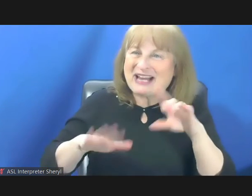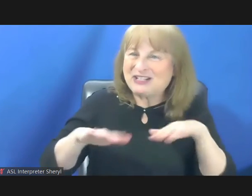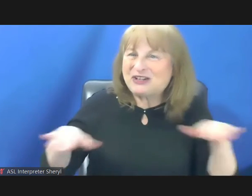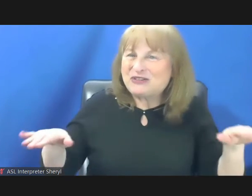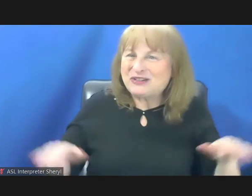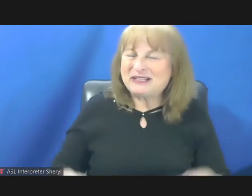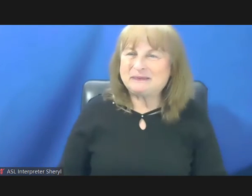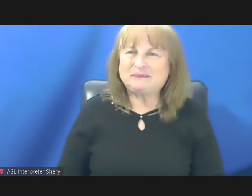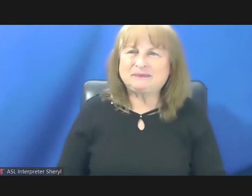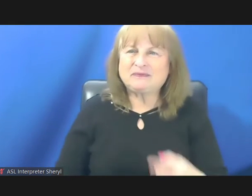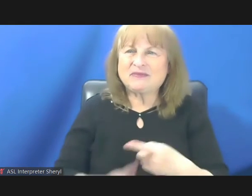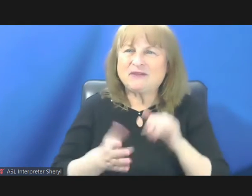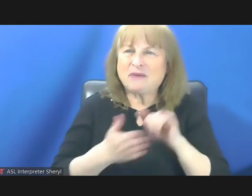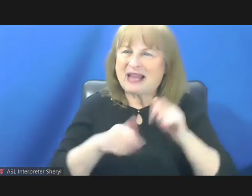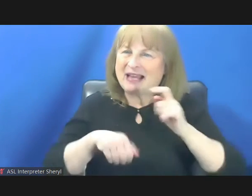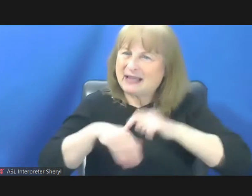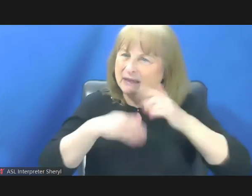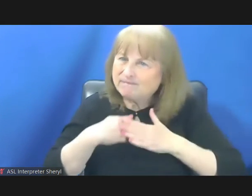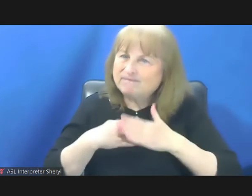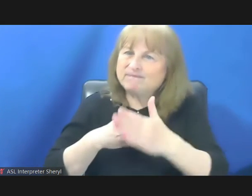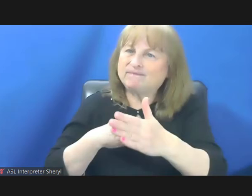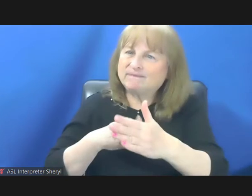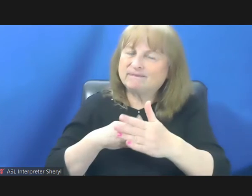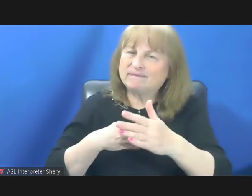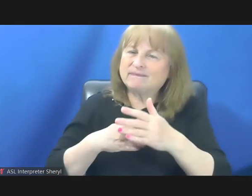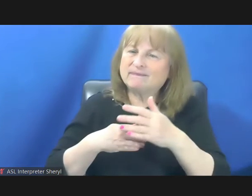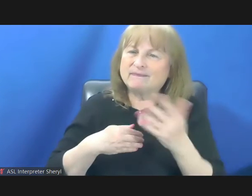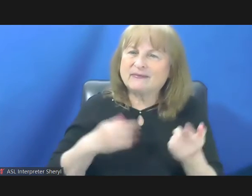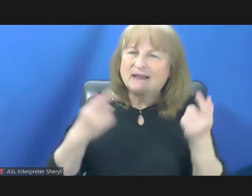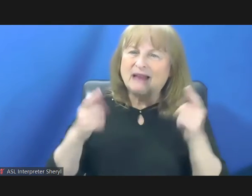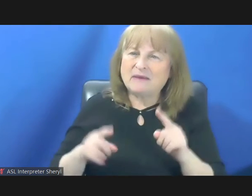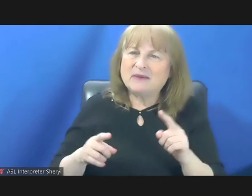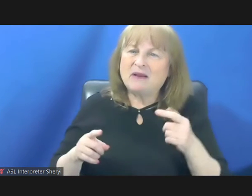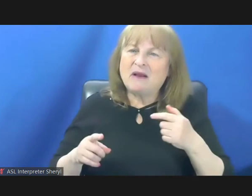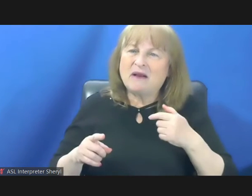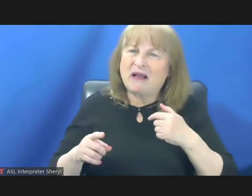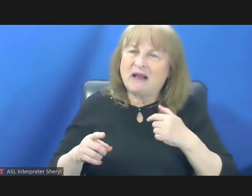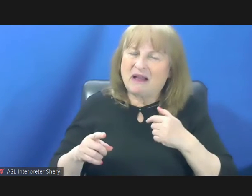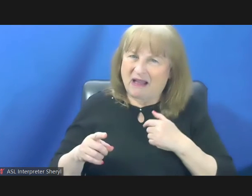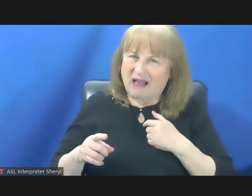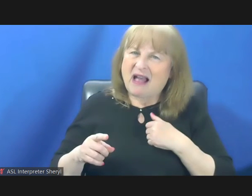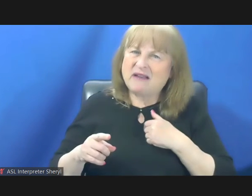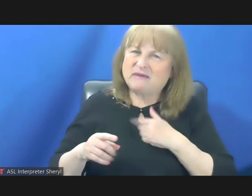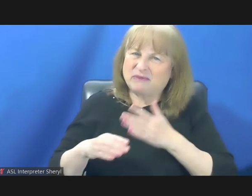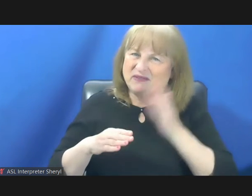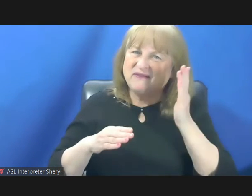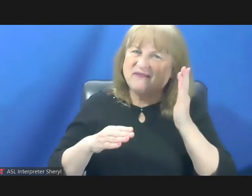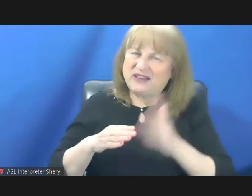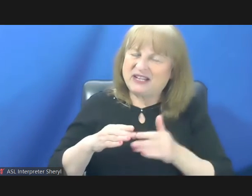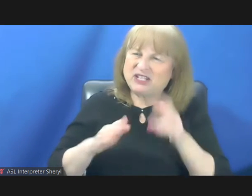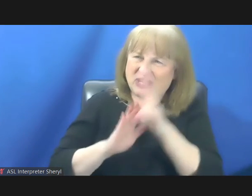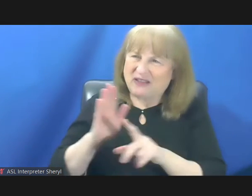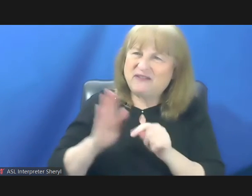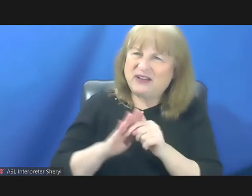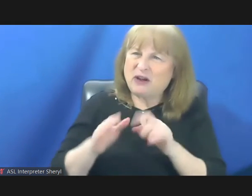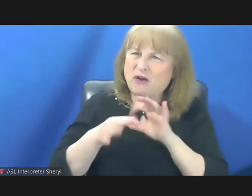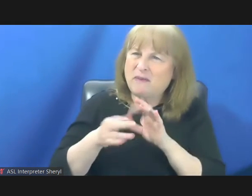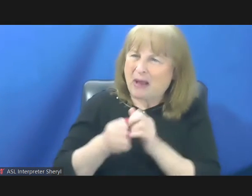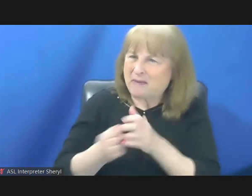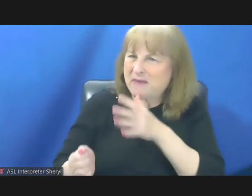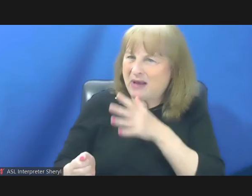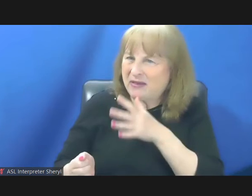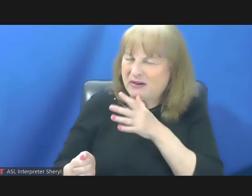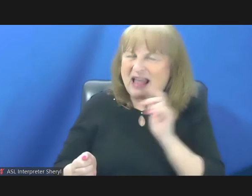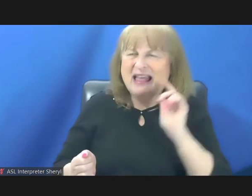And from then on, an event happened while we were finished this video of my mother,